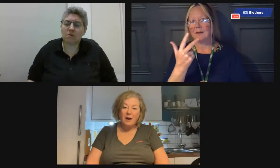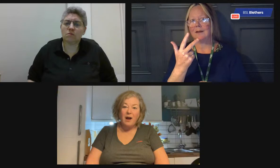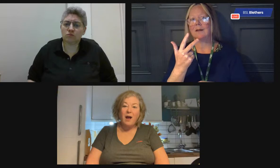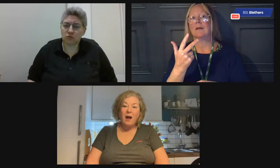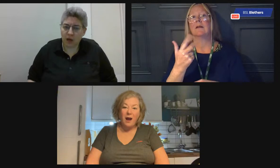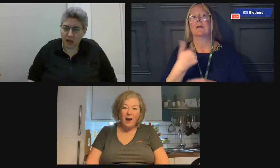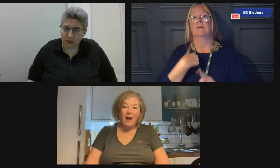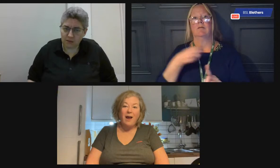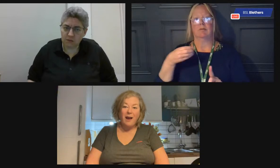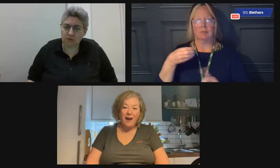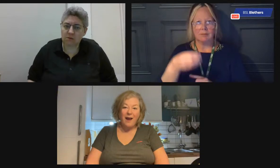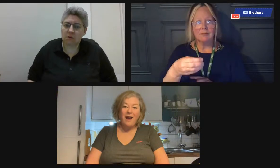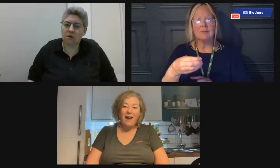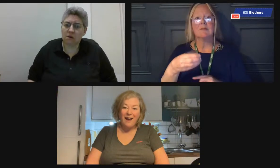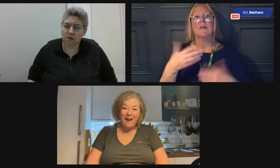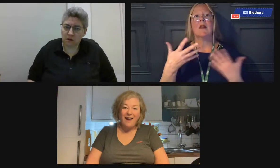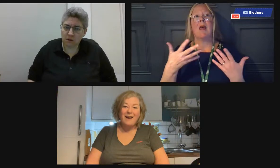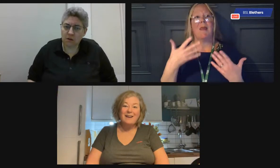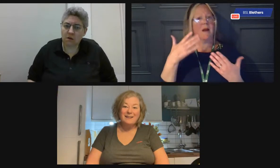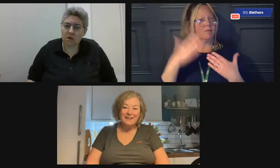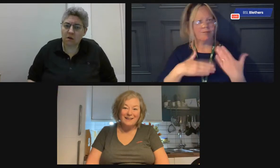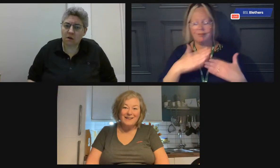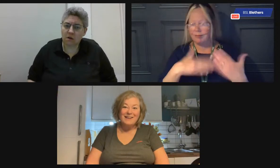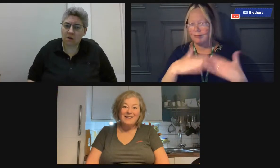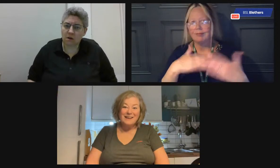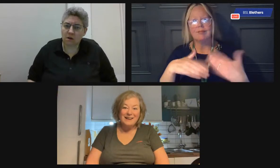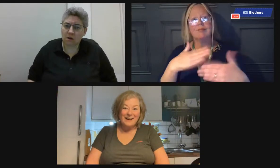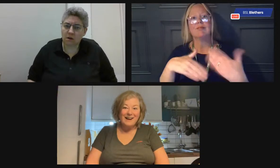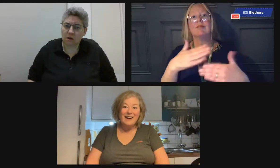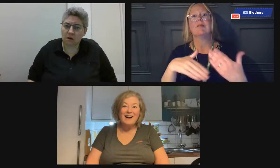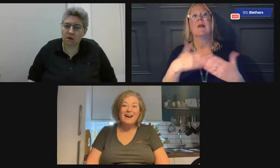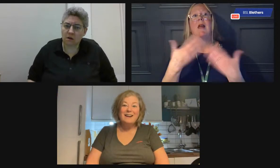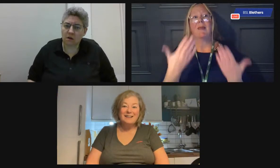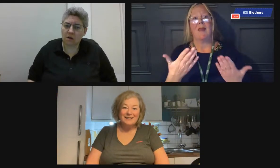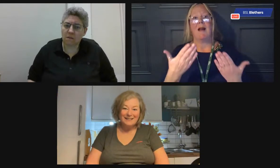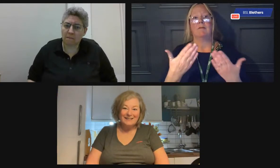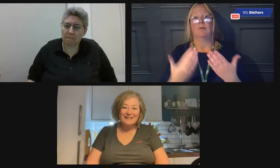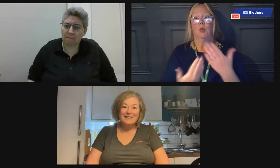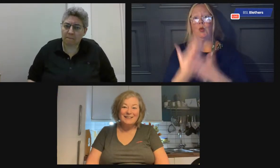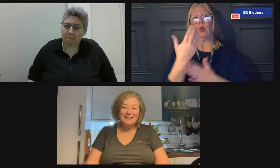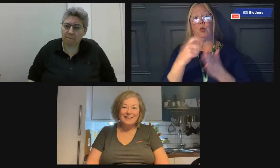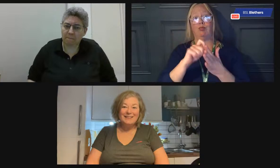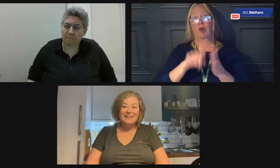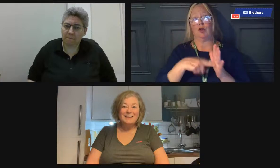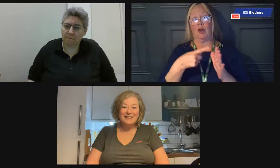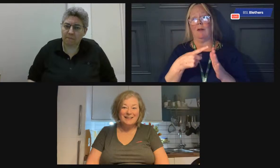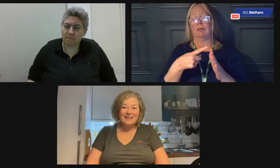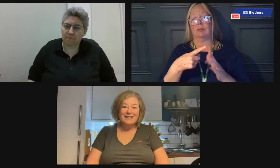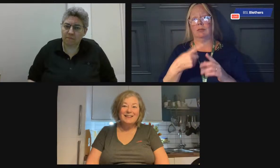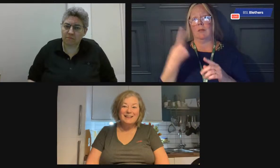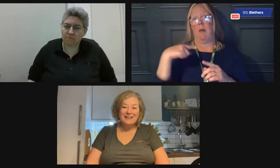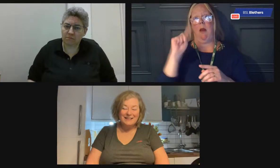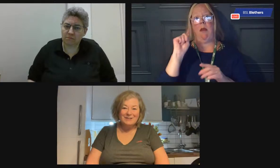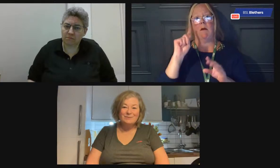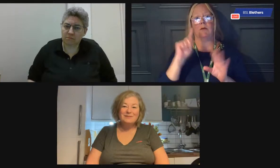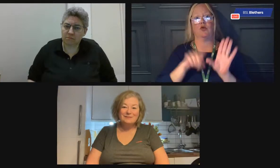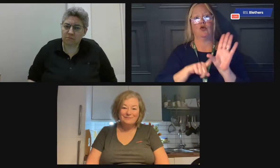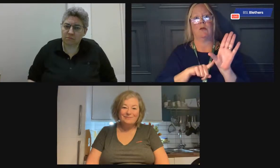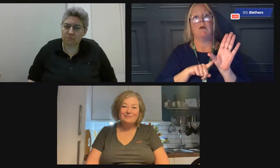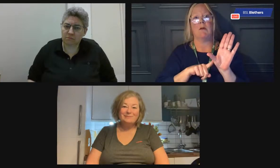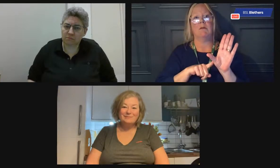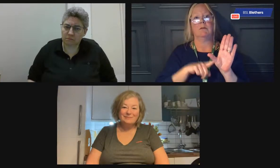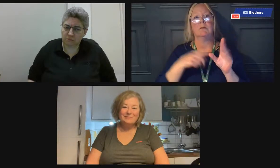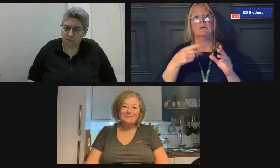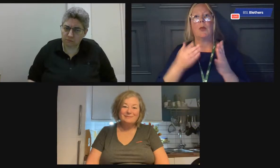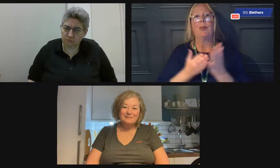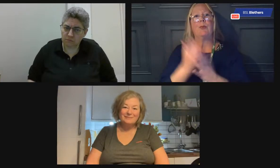We were first established in 2018, and we've been running ever since. We've got a new